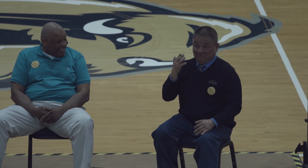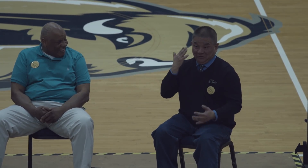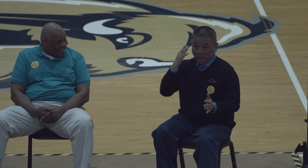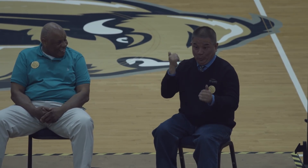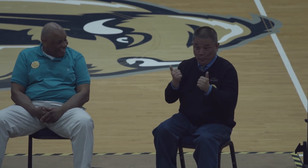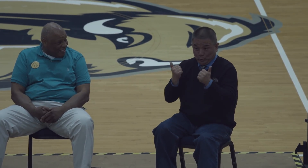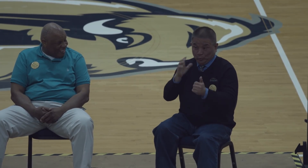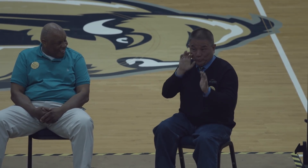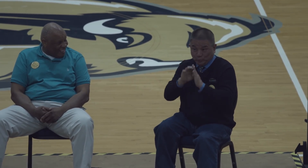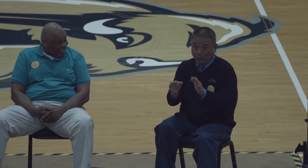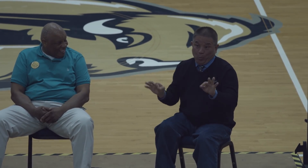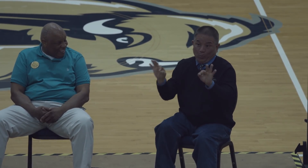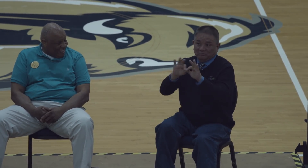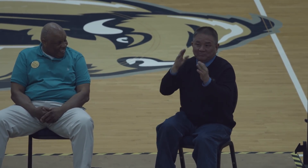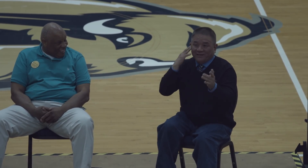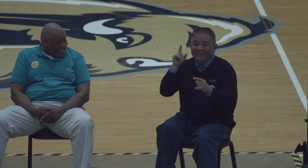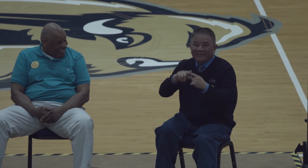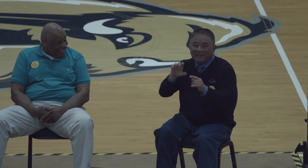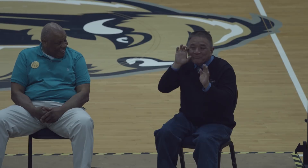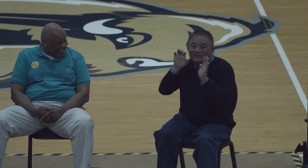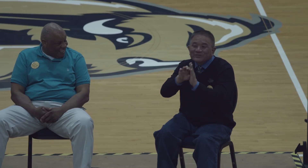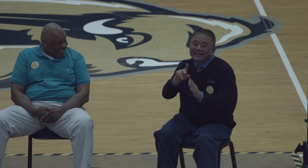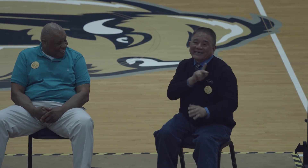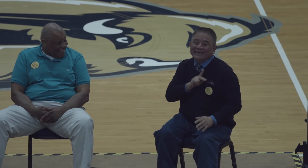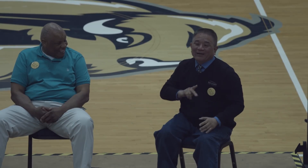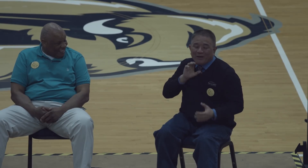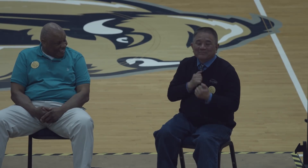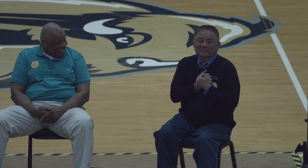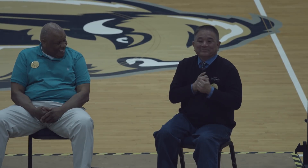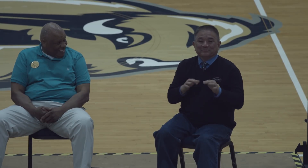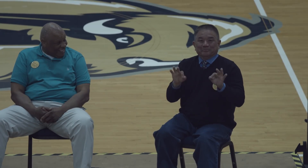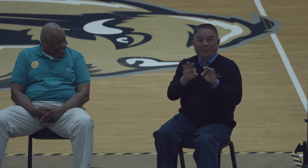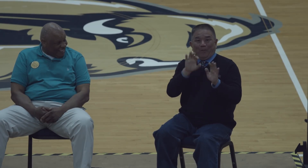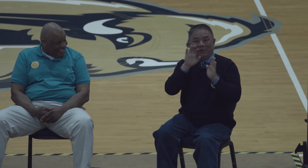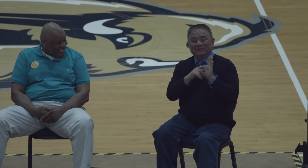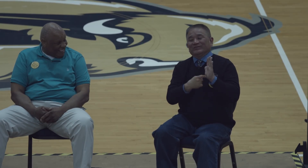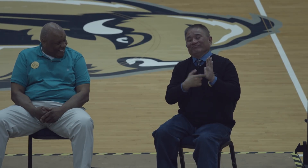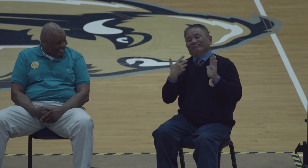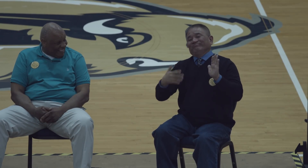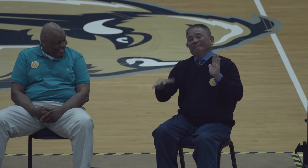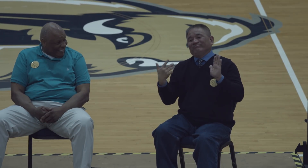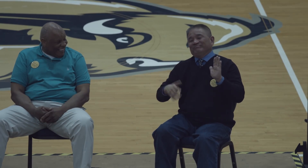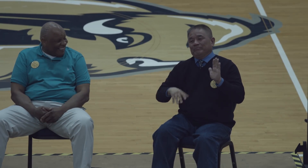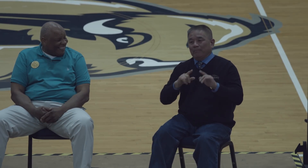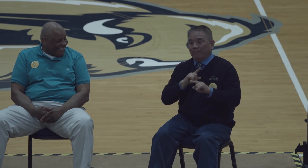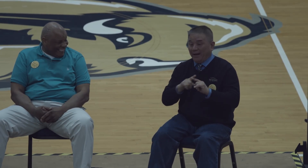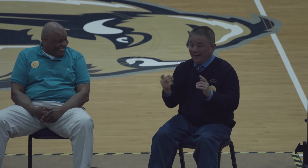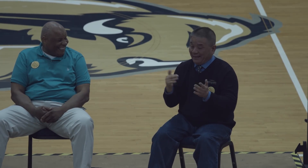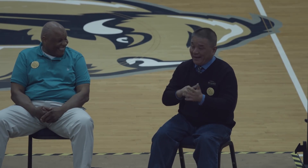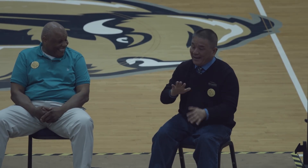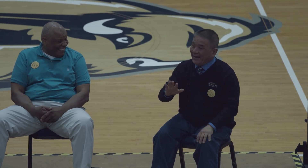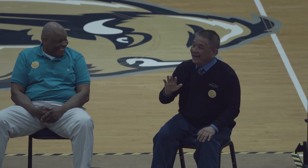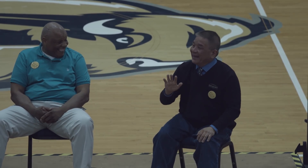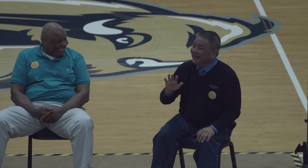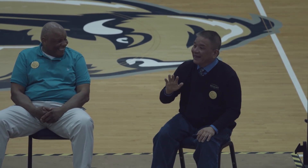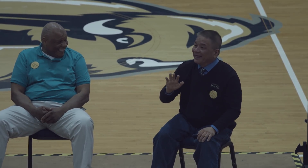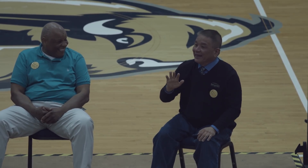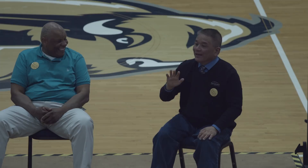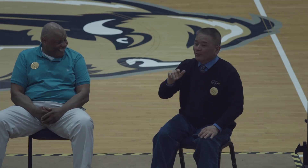felt pretty confident, but I didn't know what picture was going to end up being the most important. The most important one turned out to be the one of King and his wife